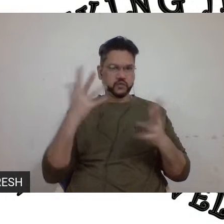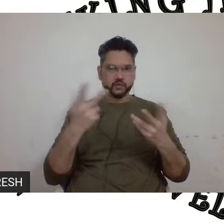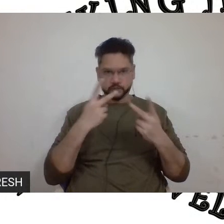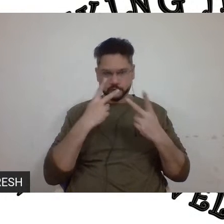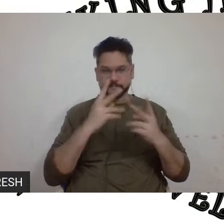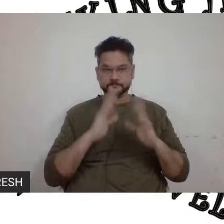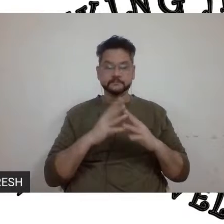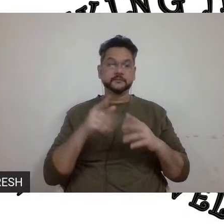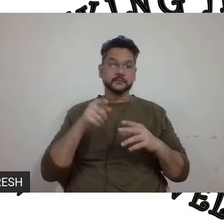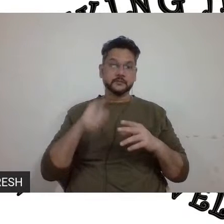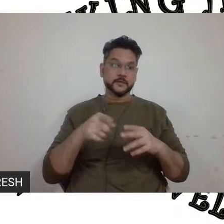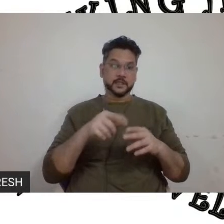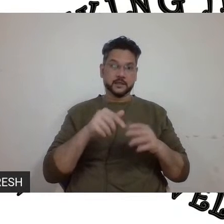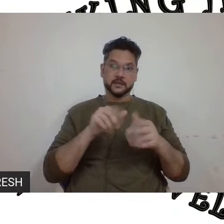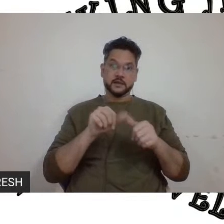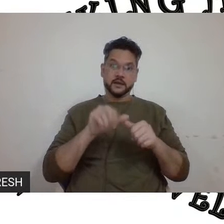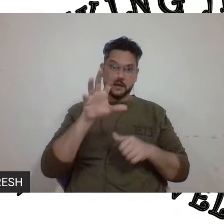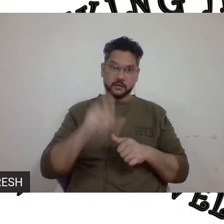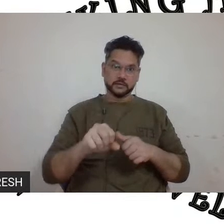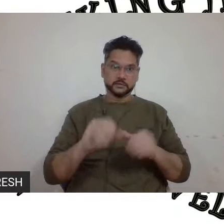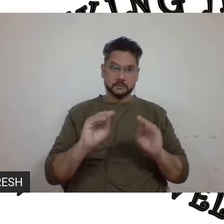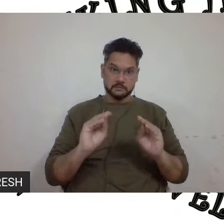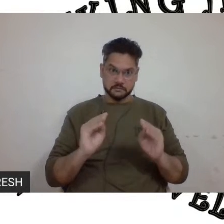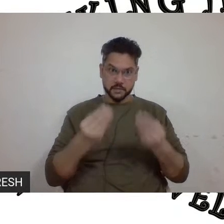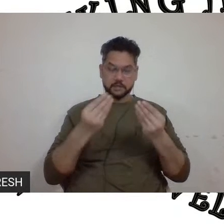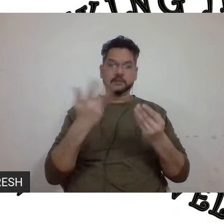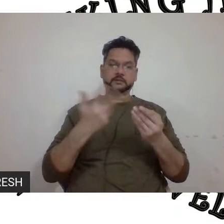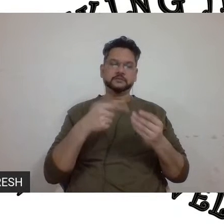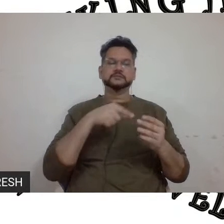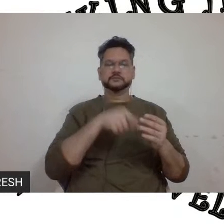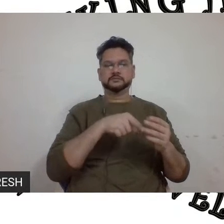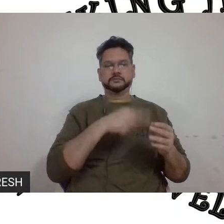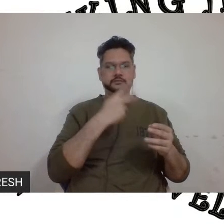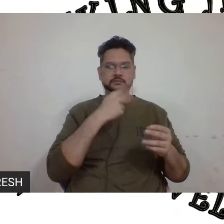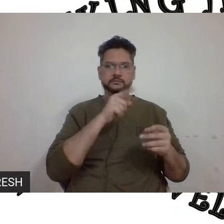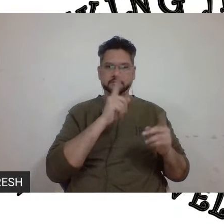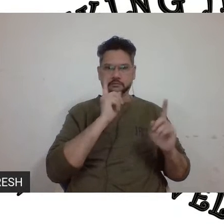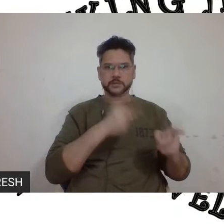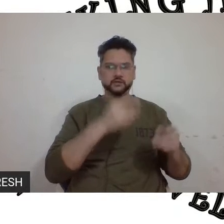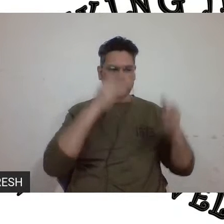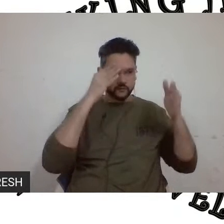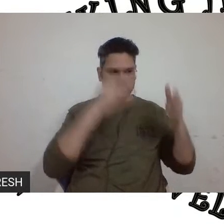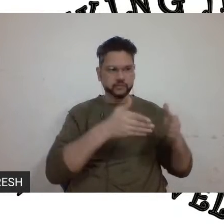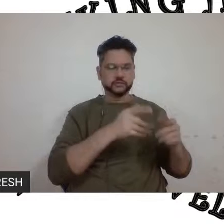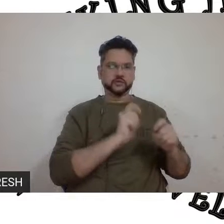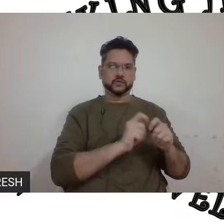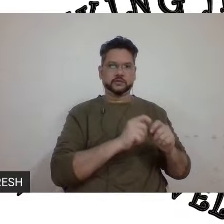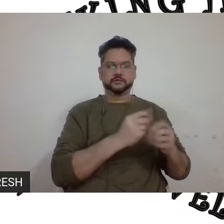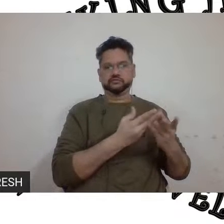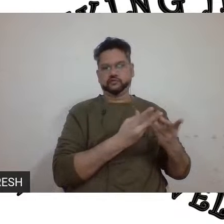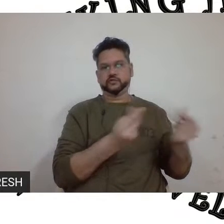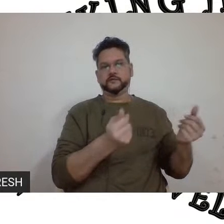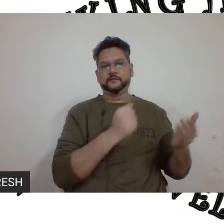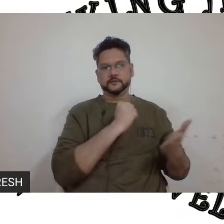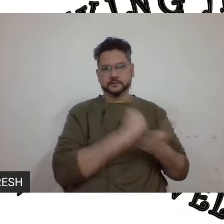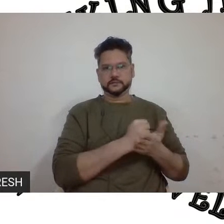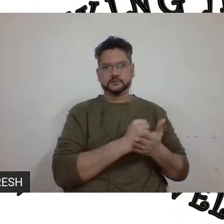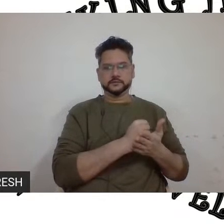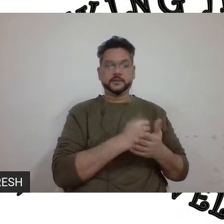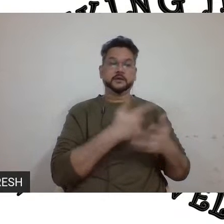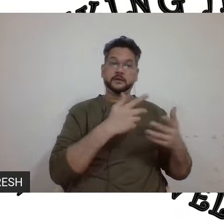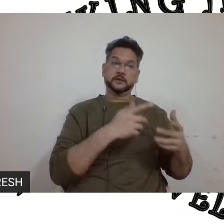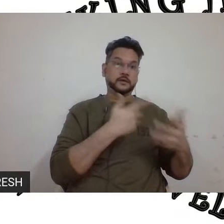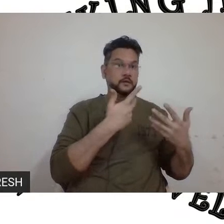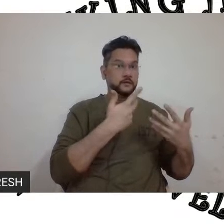people, we really need to work on that side of things. Like once you join in the government sector, then it has a challenge of its